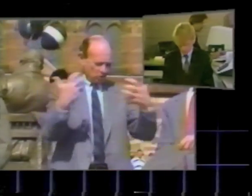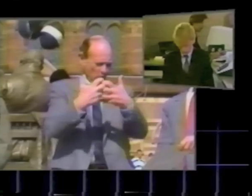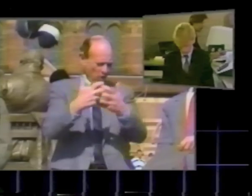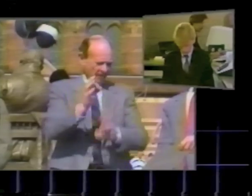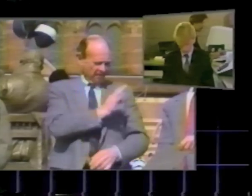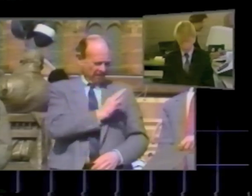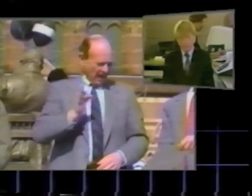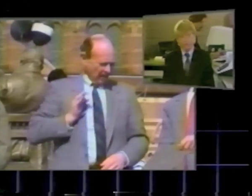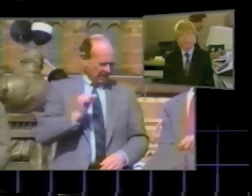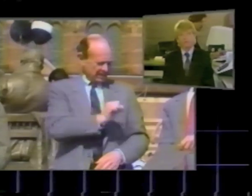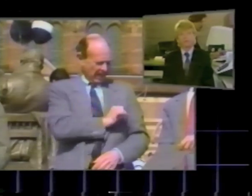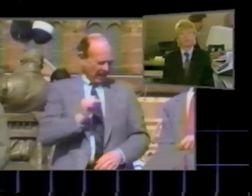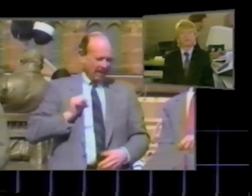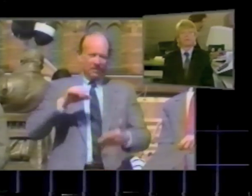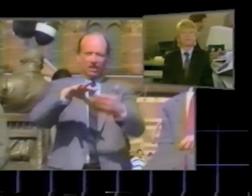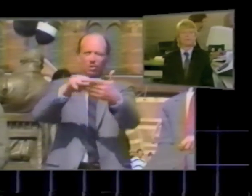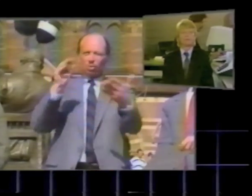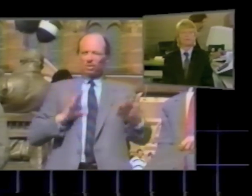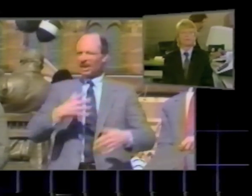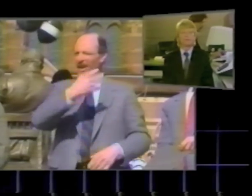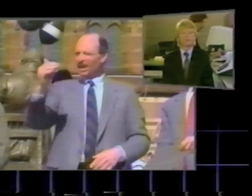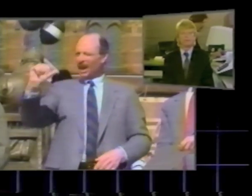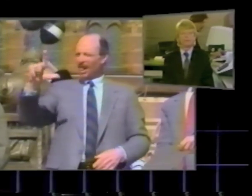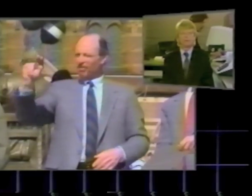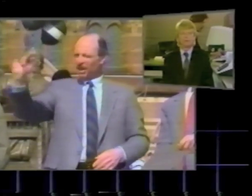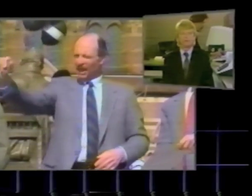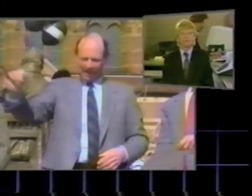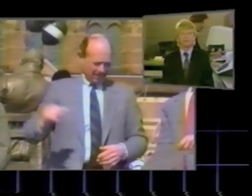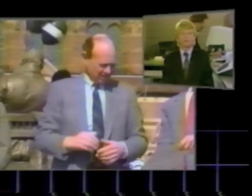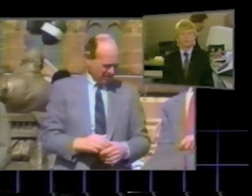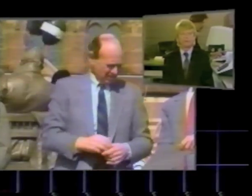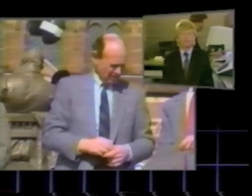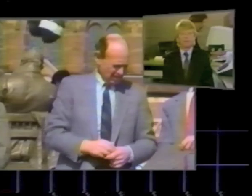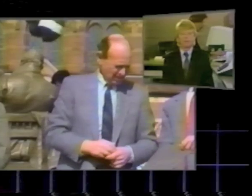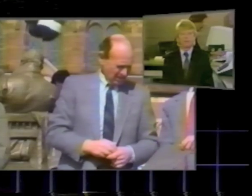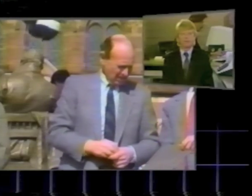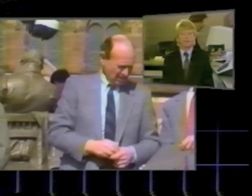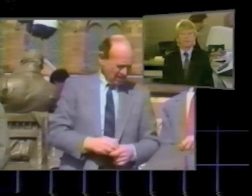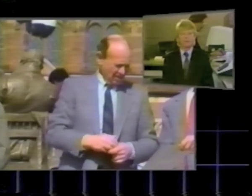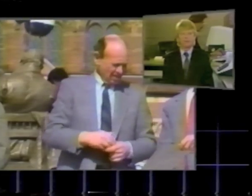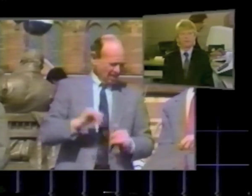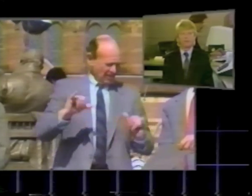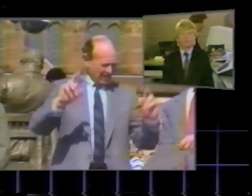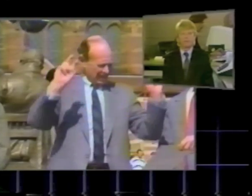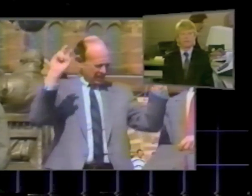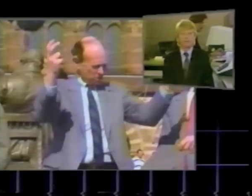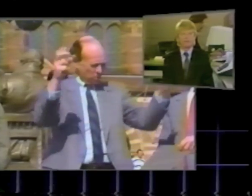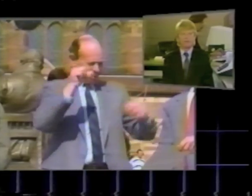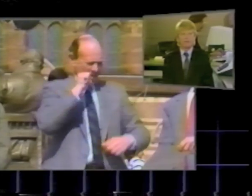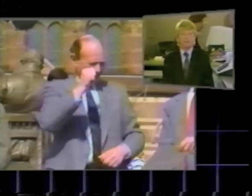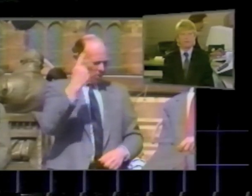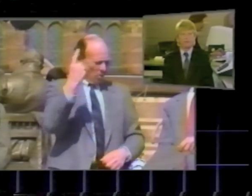the cry from both students and alumni